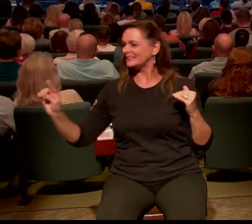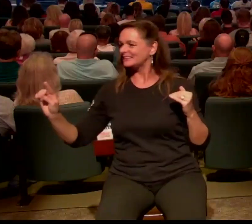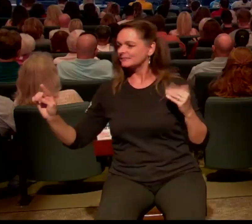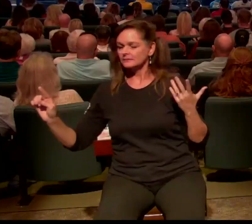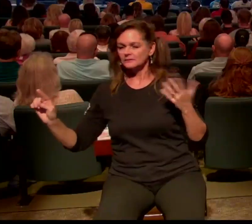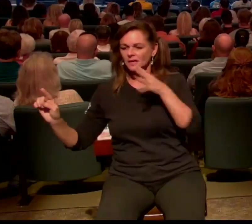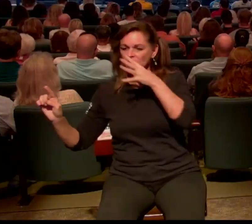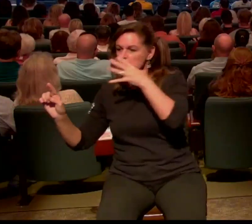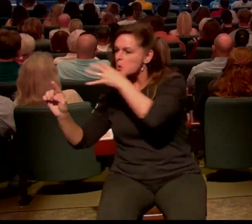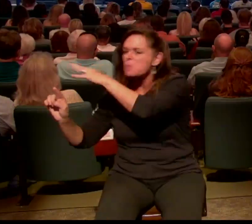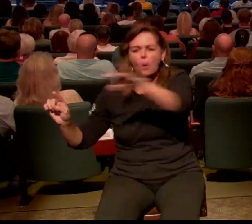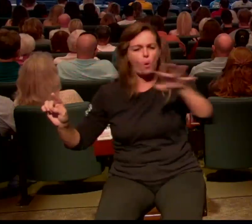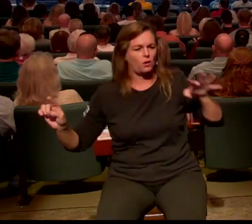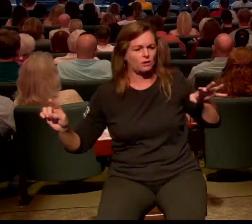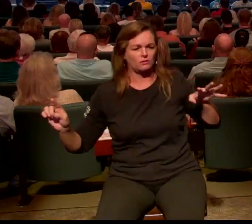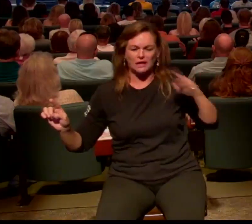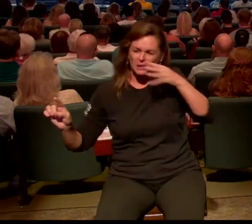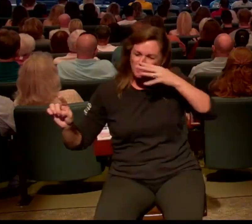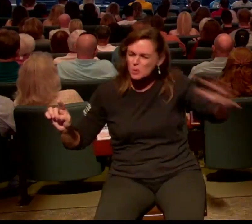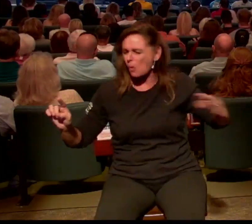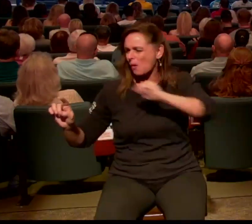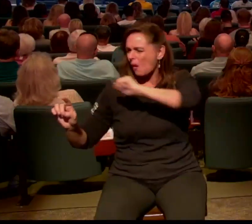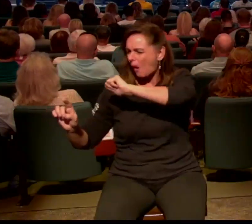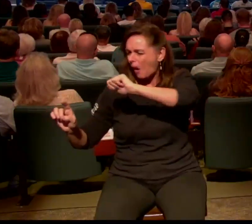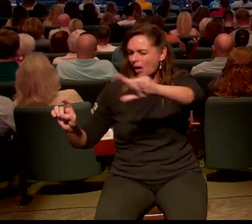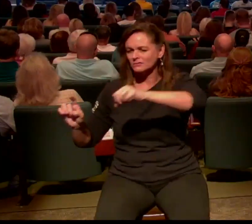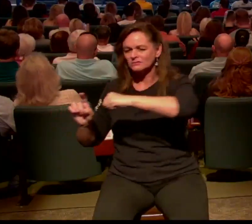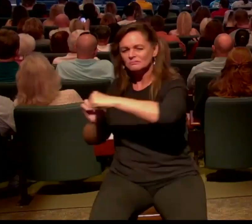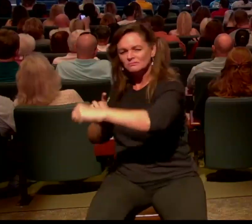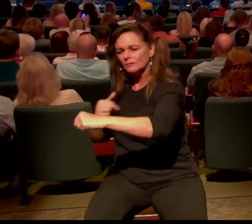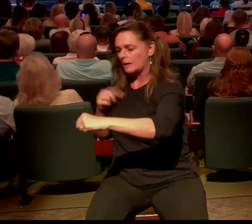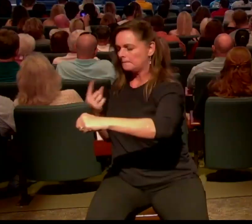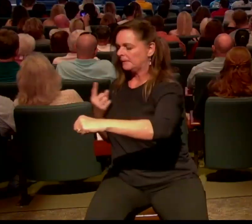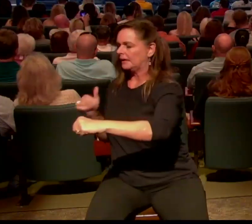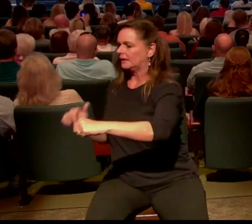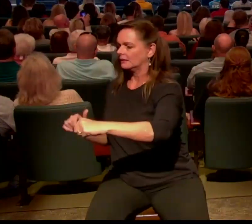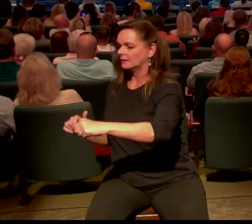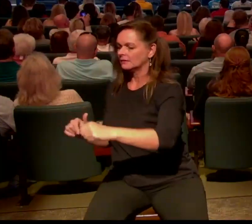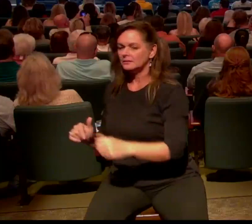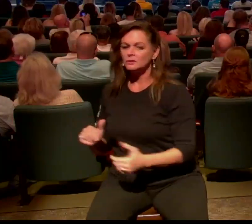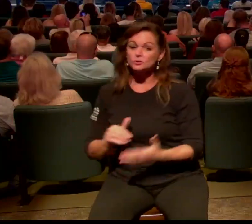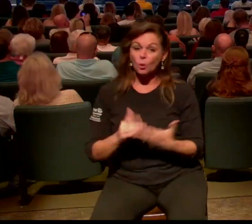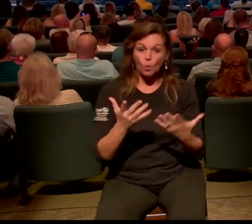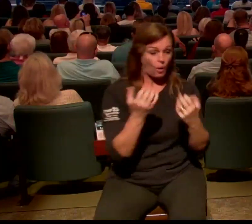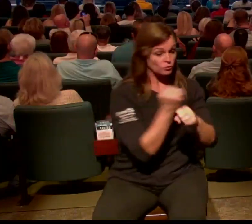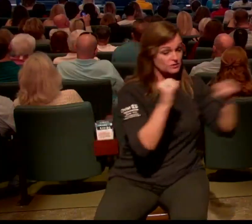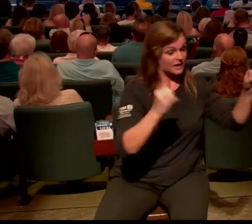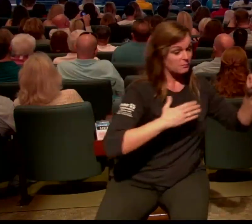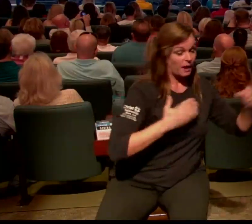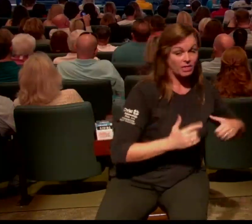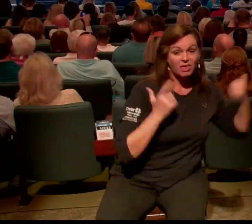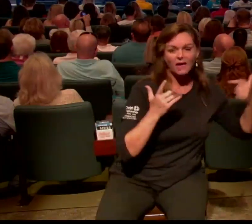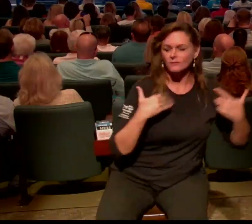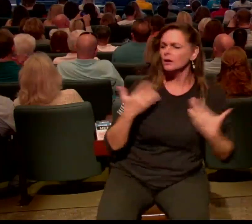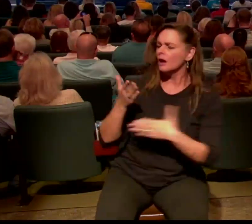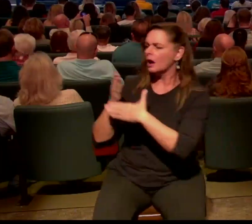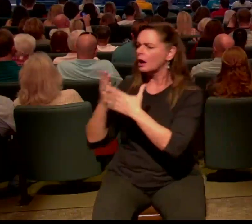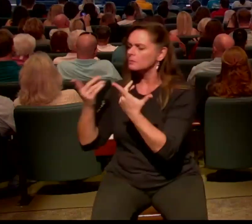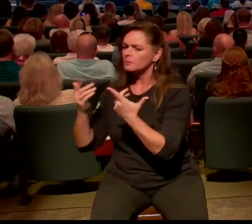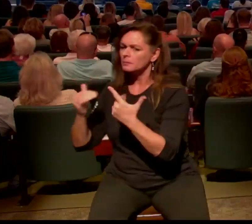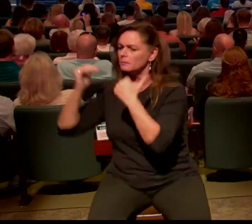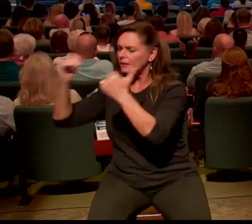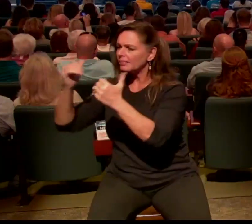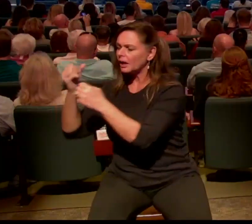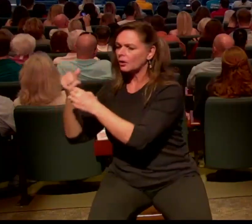said, if I want to save my life, well, we all want to save our life. He said, you got to lose it. If I want to be lifted up, well, we all want to be lifted up. He said, you got to